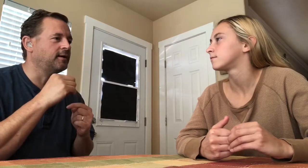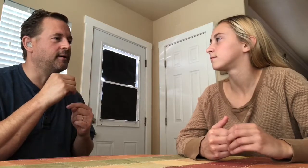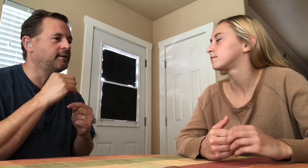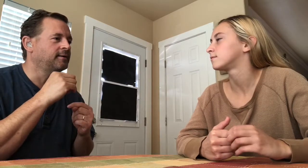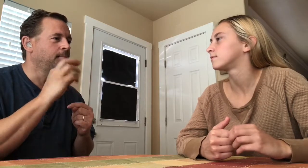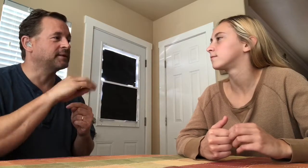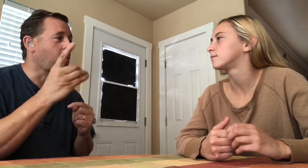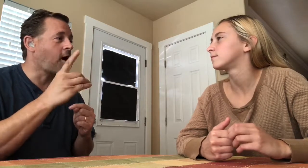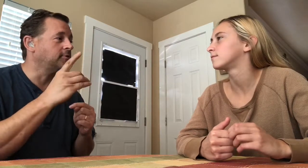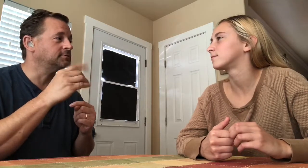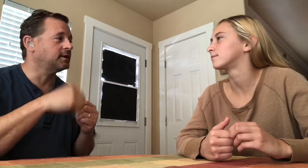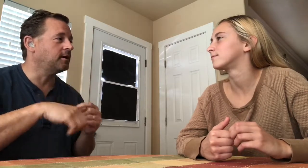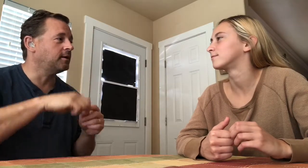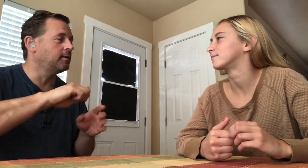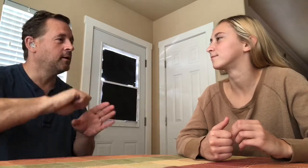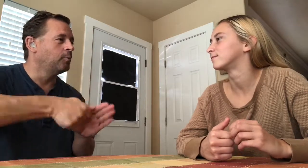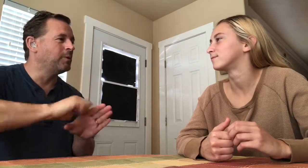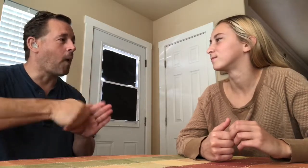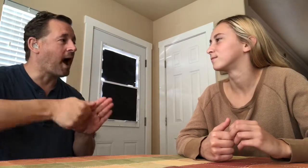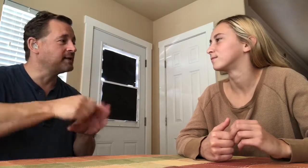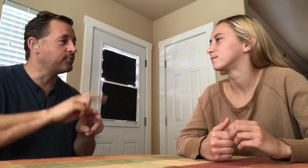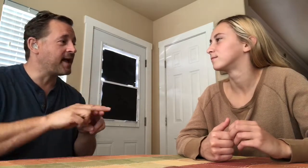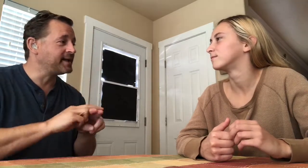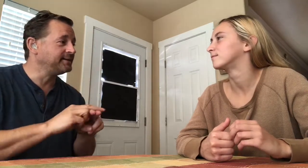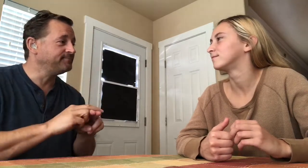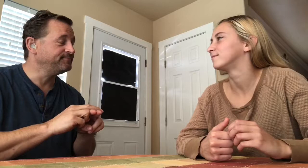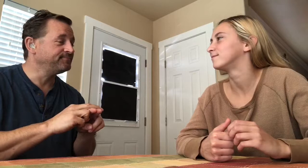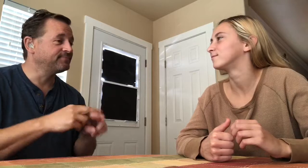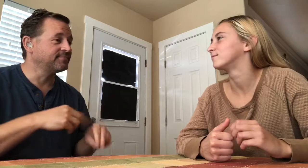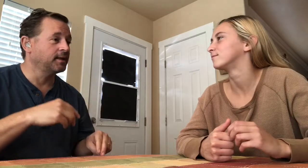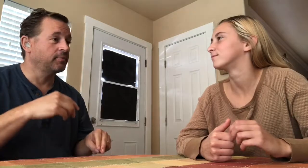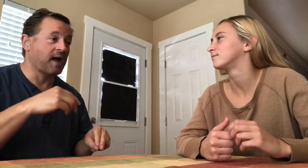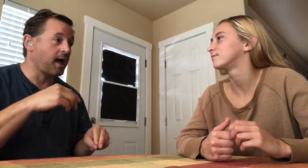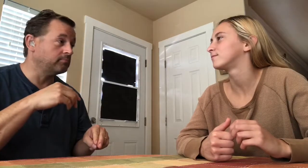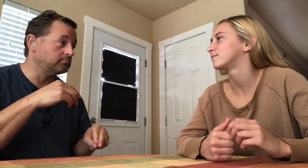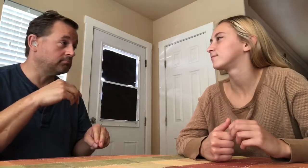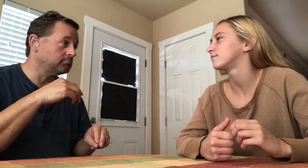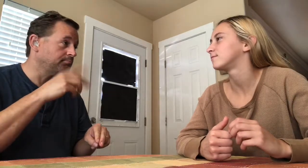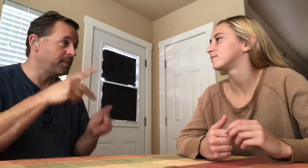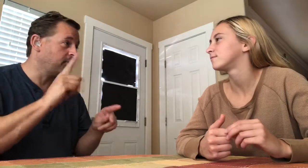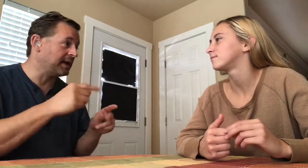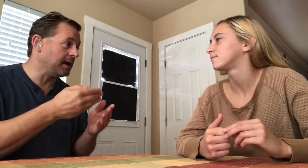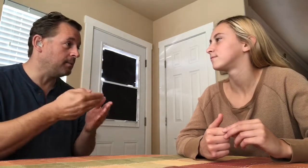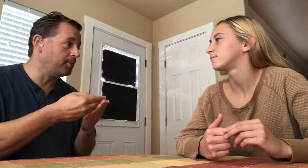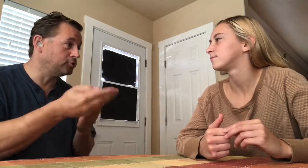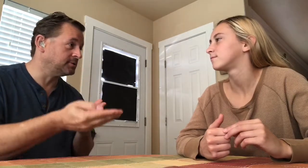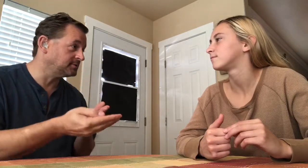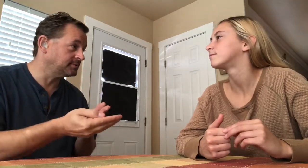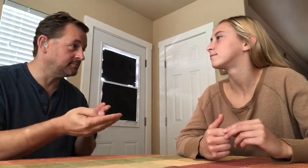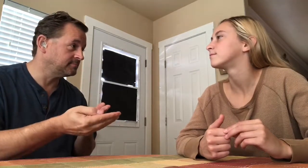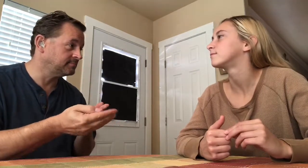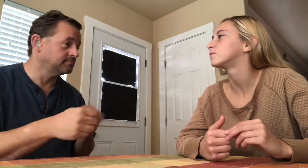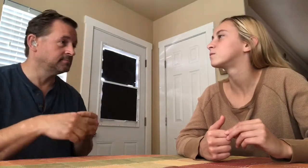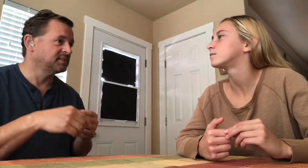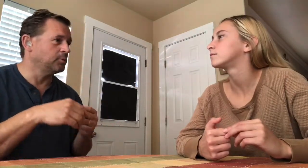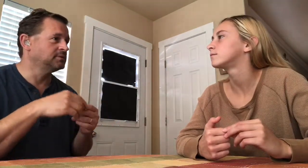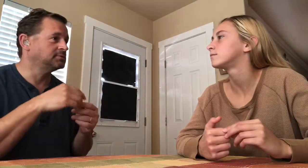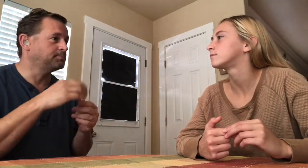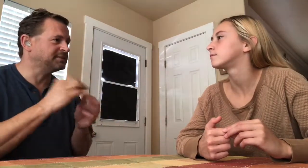special McDonald's rewind train that people can't purchase. It was